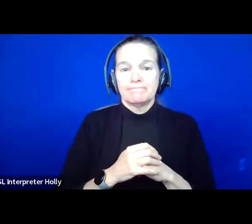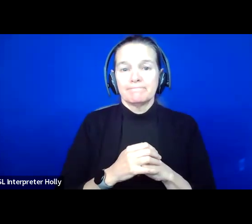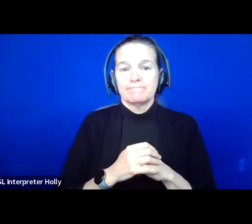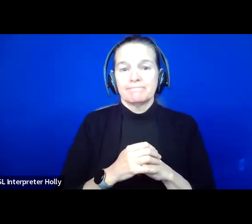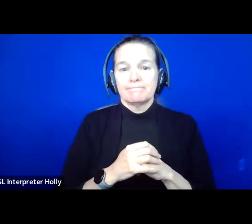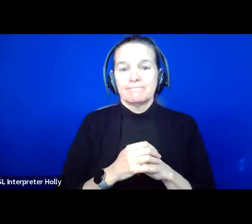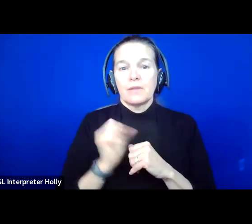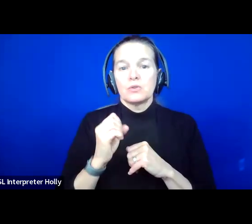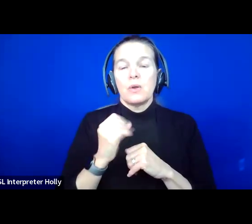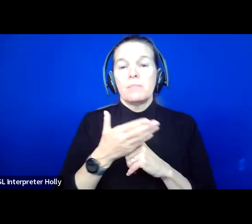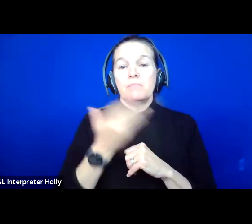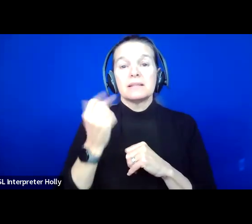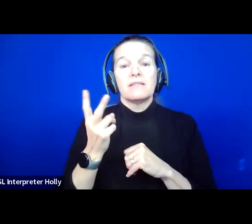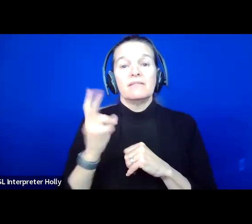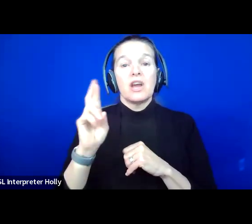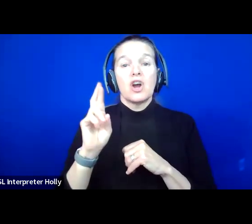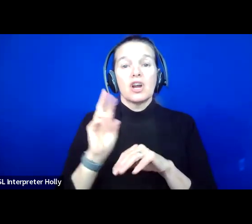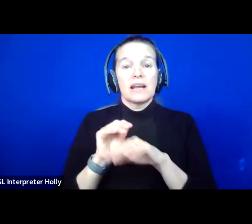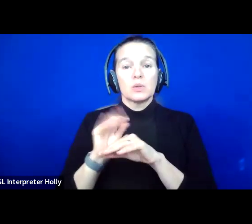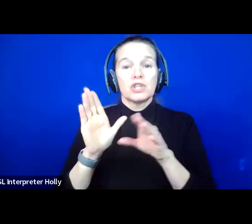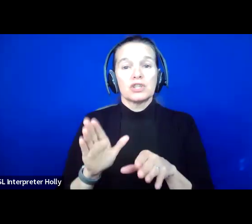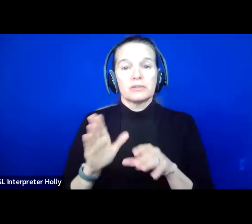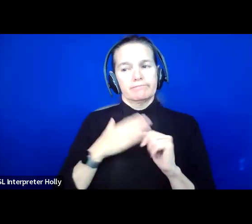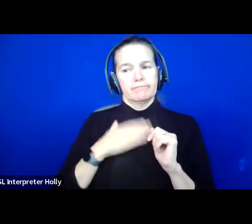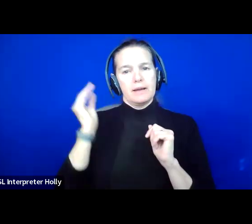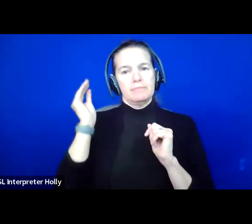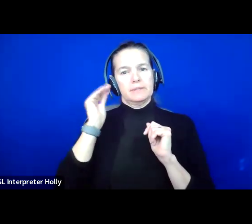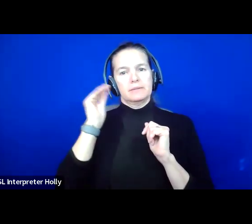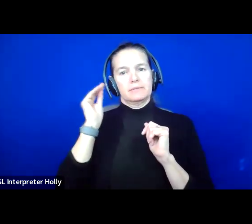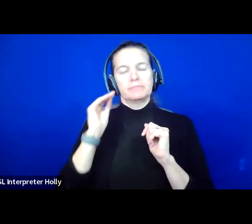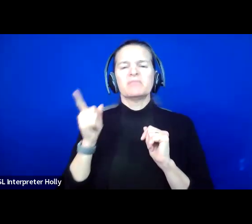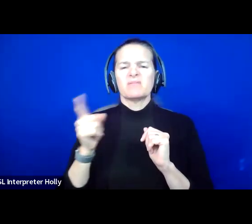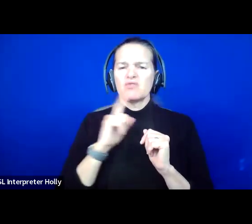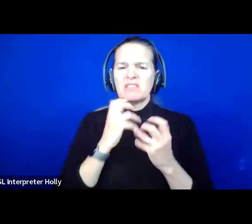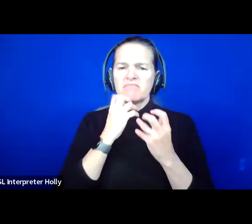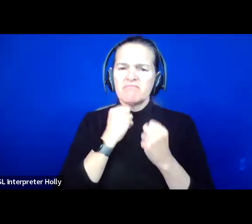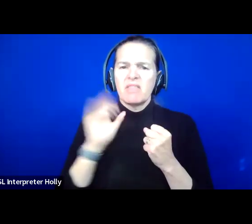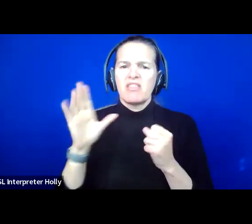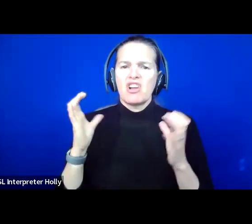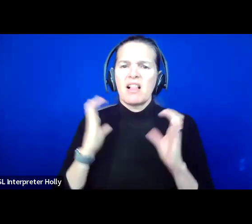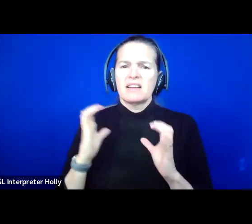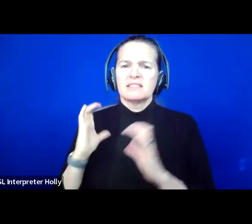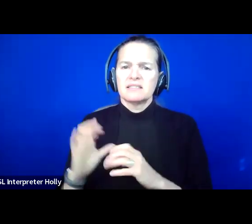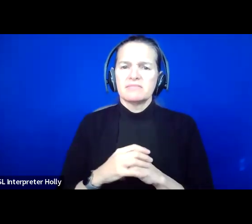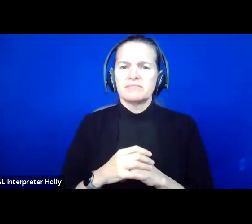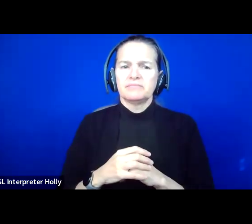So the best VR counselors, in my opinion, really care for their clients and